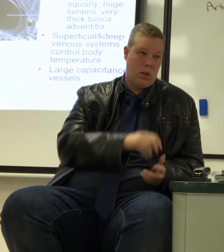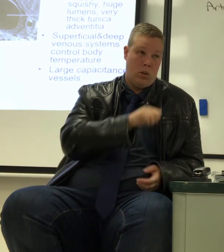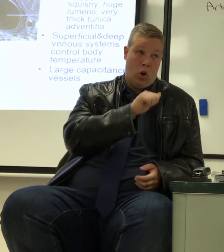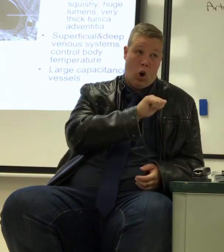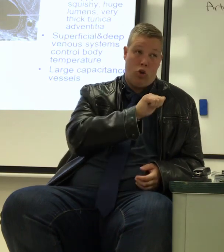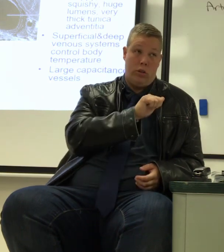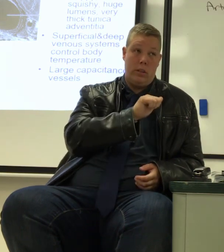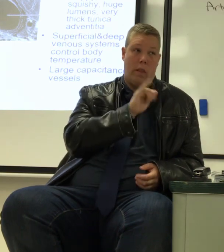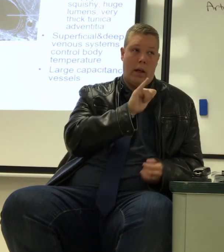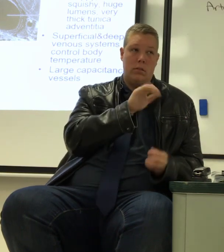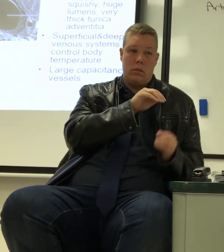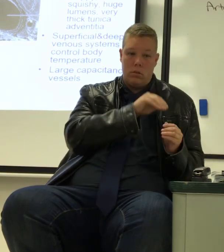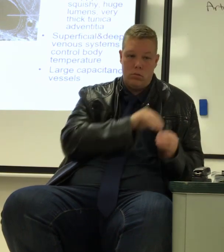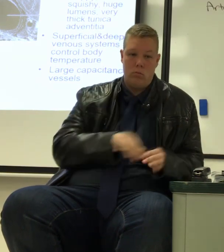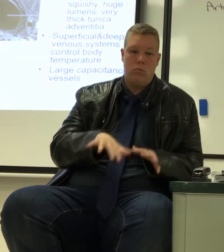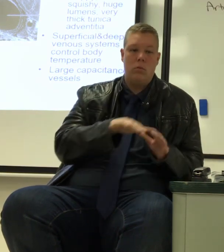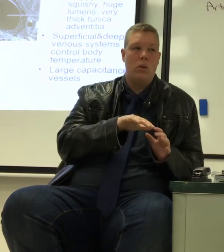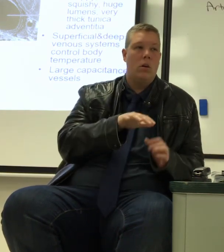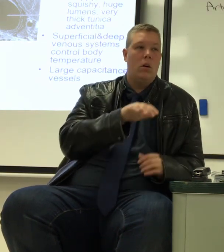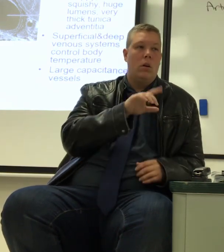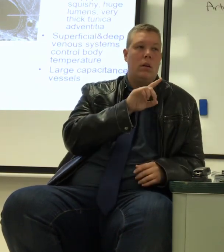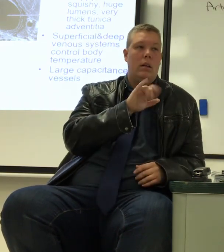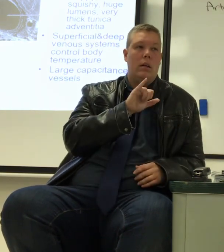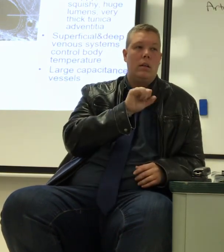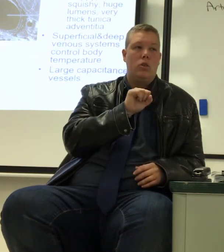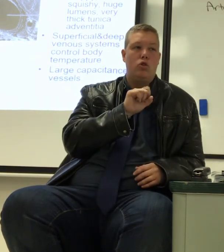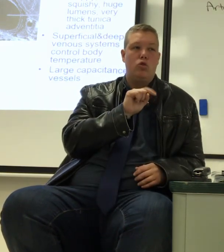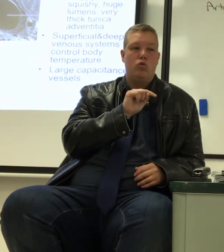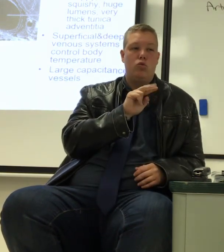Arteries are your distributors.